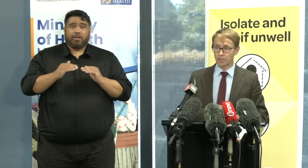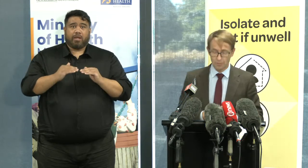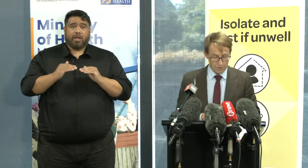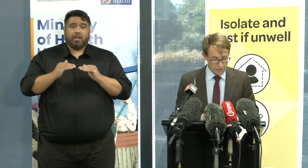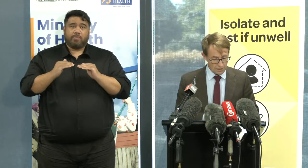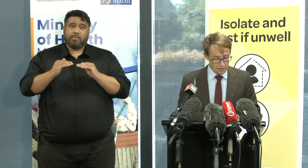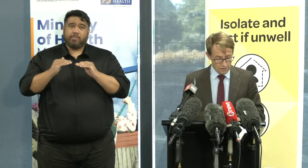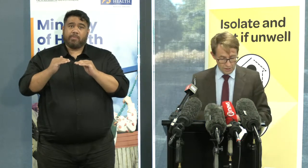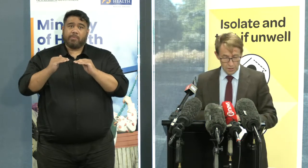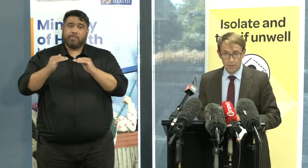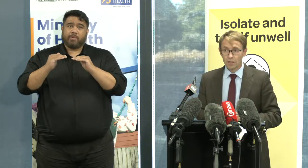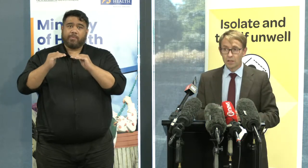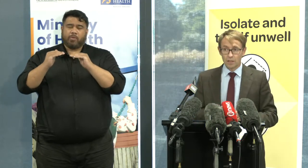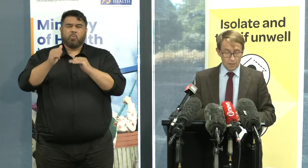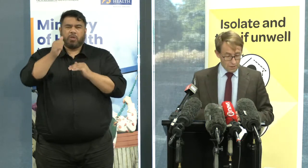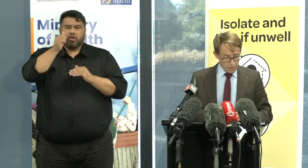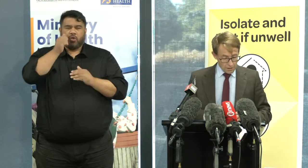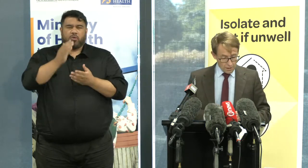expected with the outbreak.